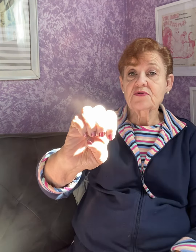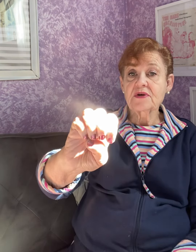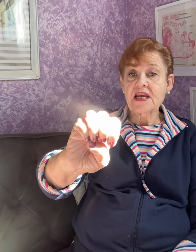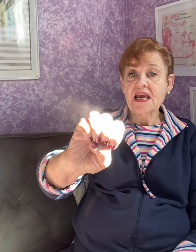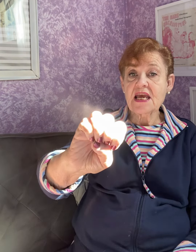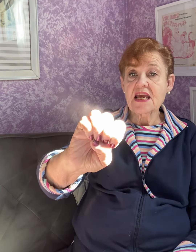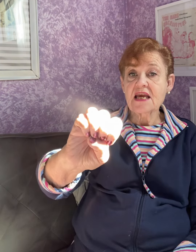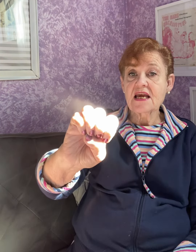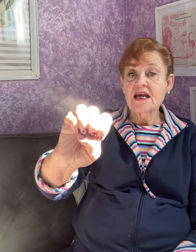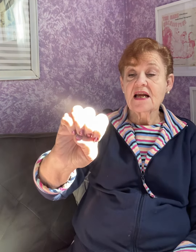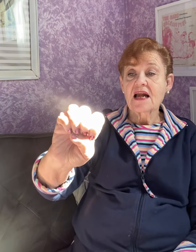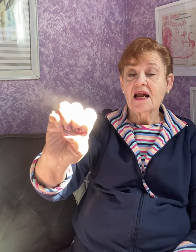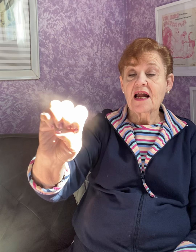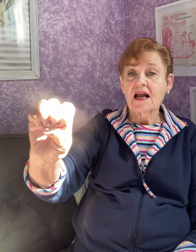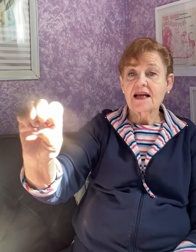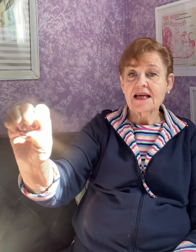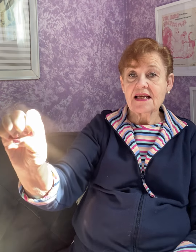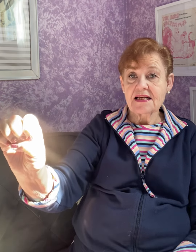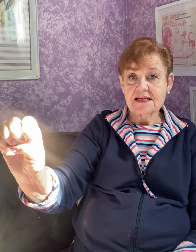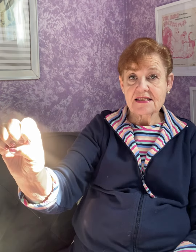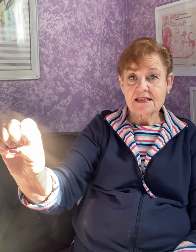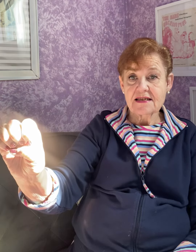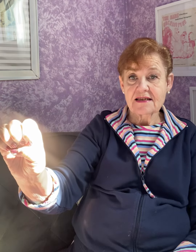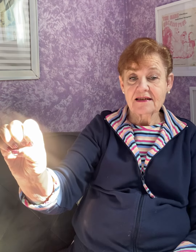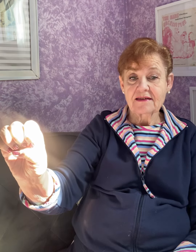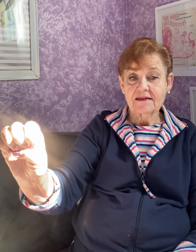an E, east.